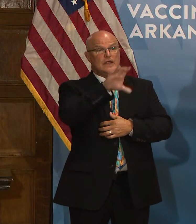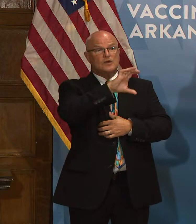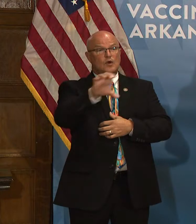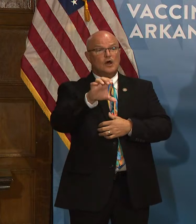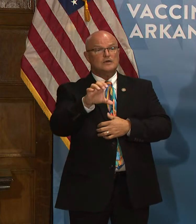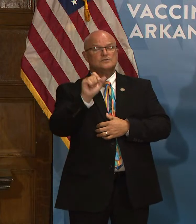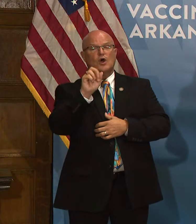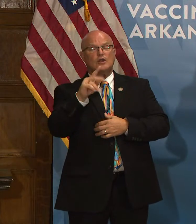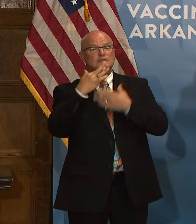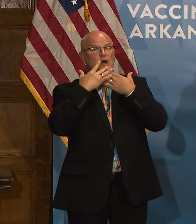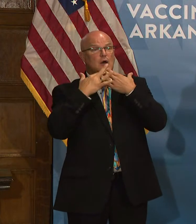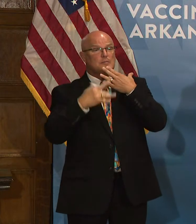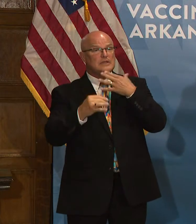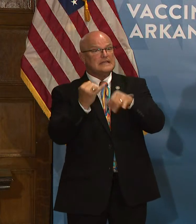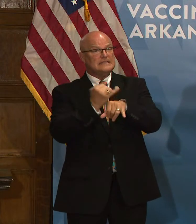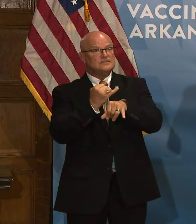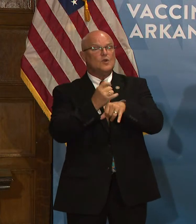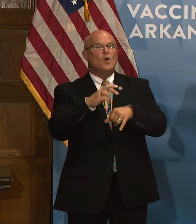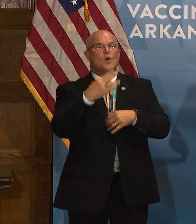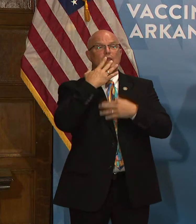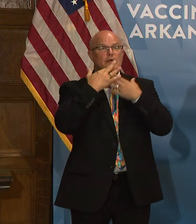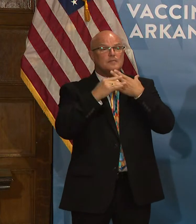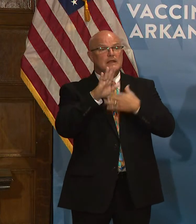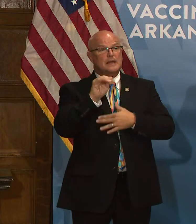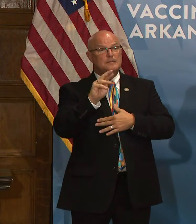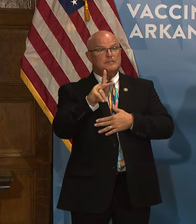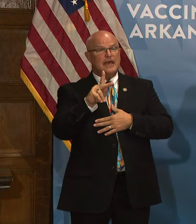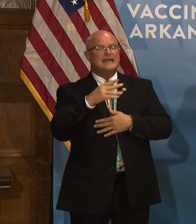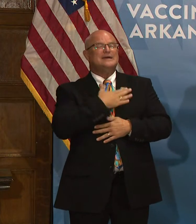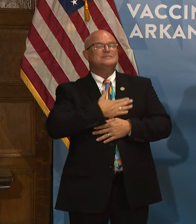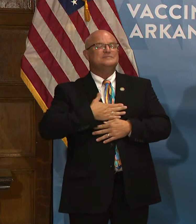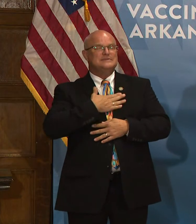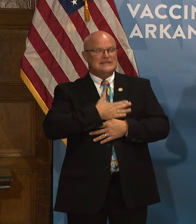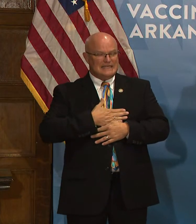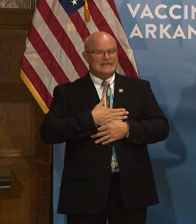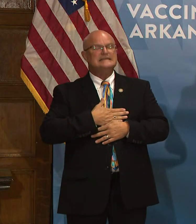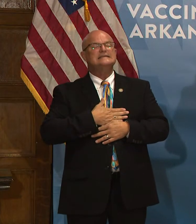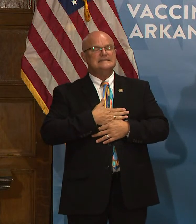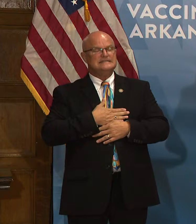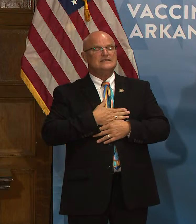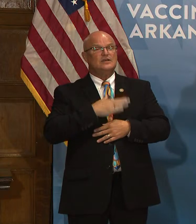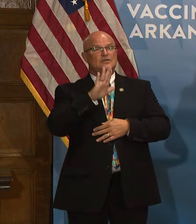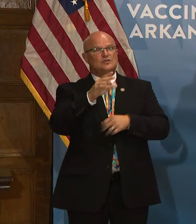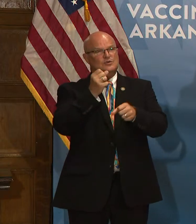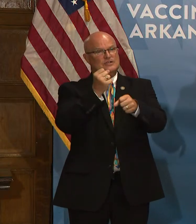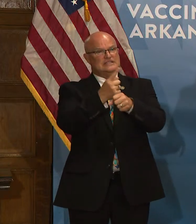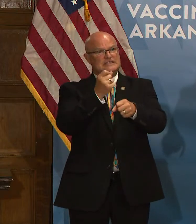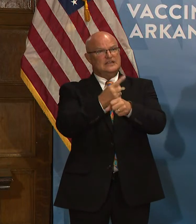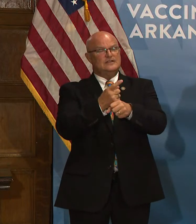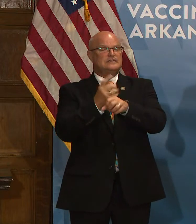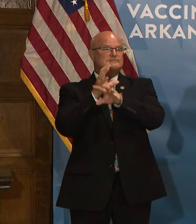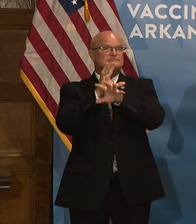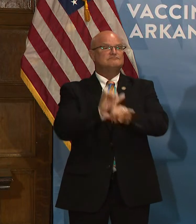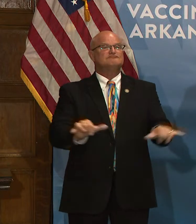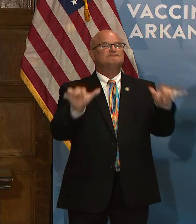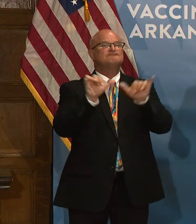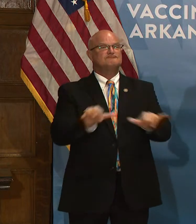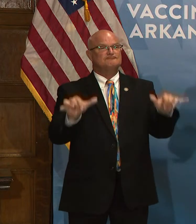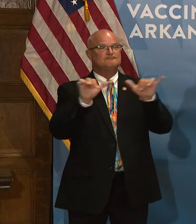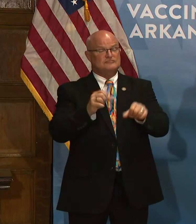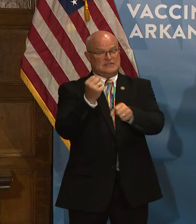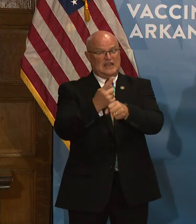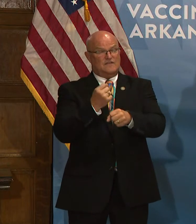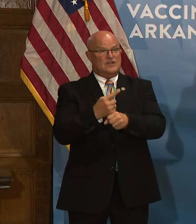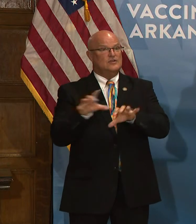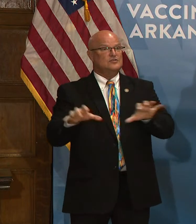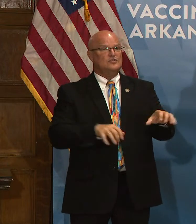Blood Institute or another blood bank to give blood, but to please make that one of your yearly routines that you do constantly, something